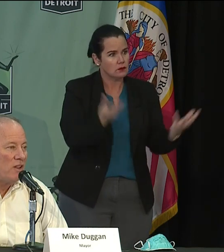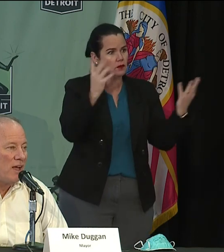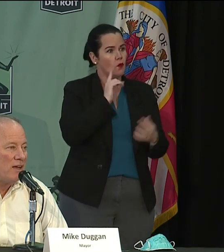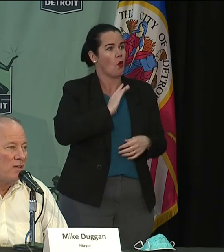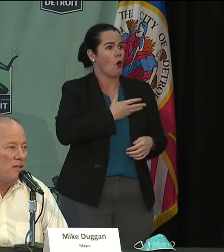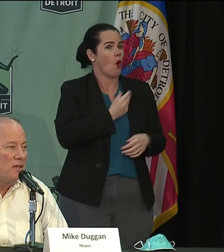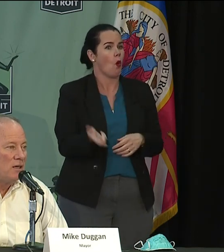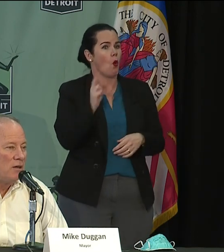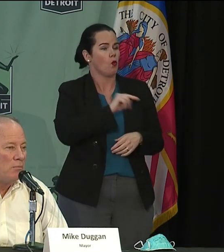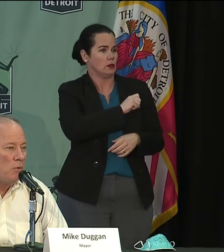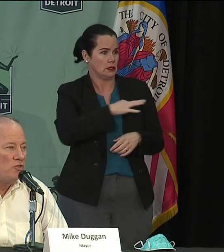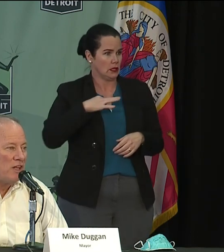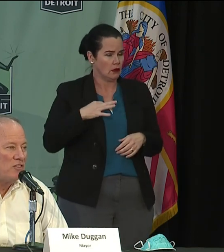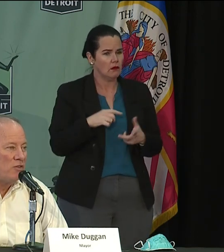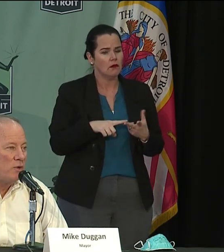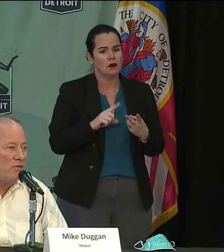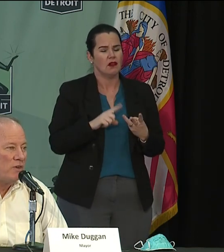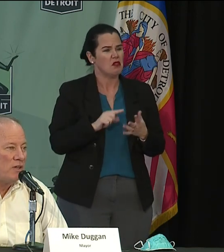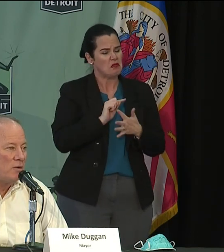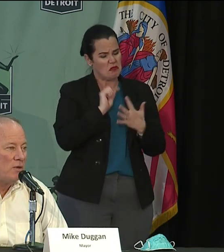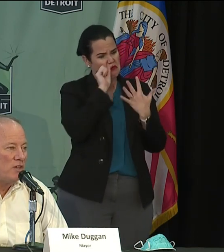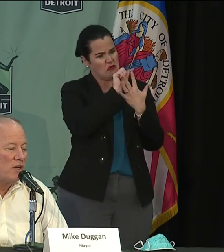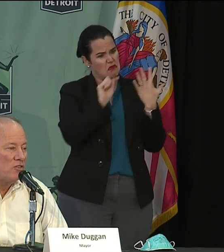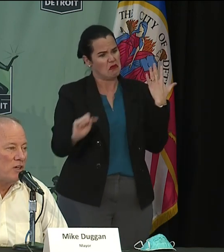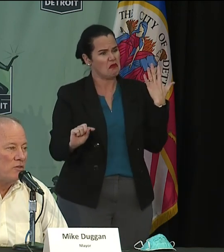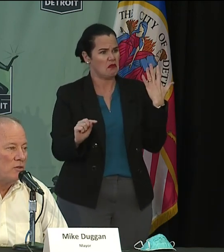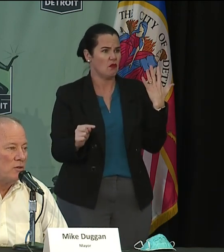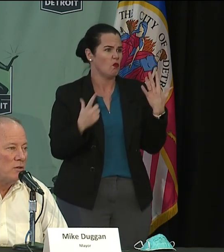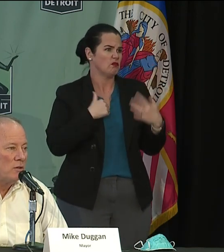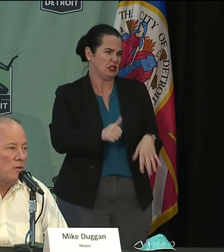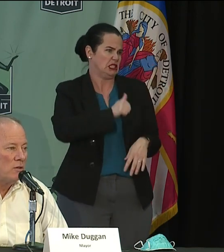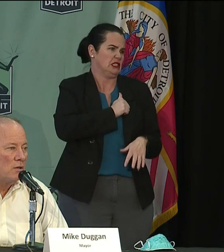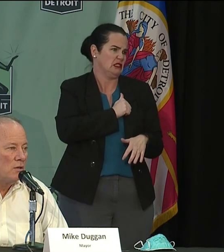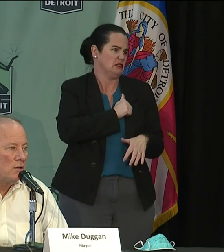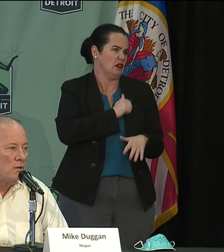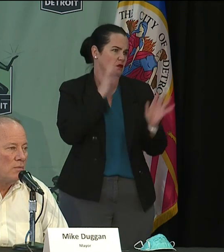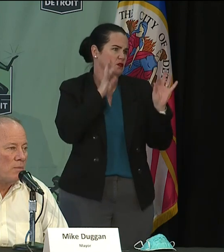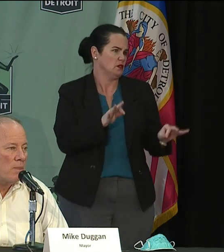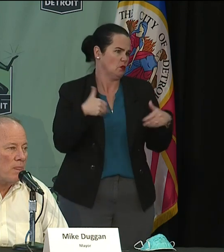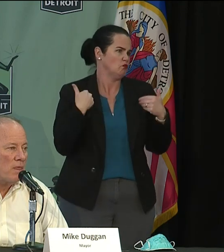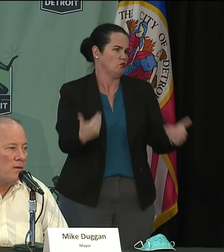employees and the like, most of that stuff we've done ourselves. Okay.